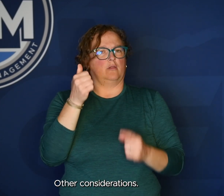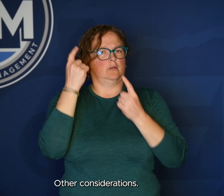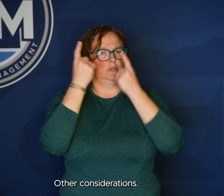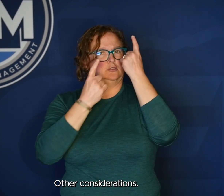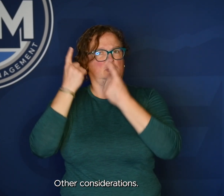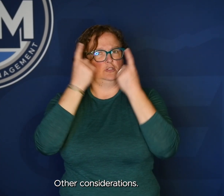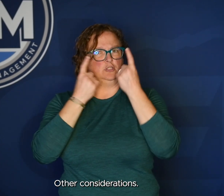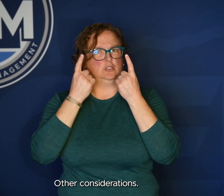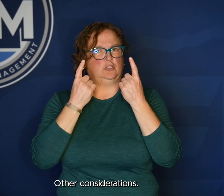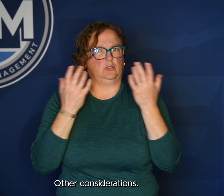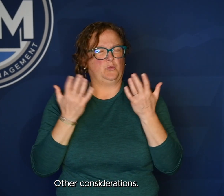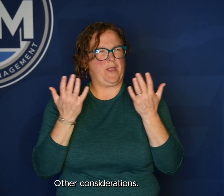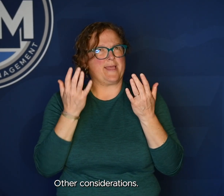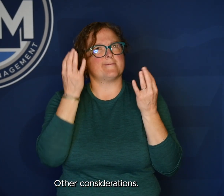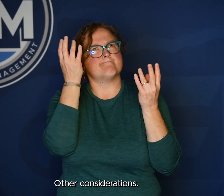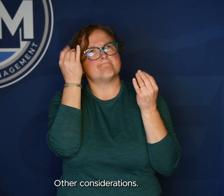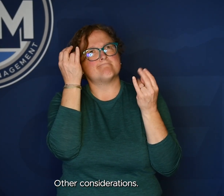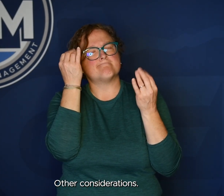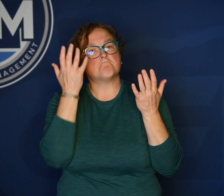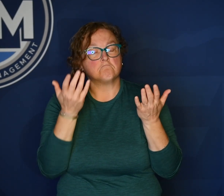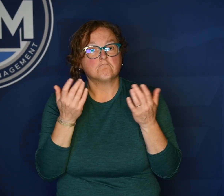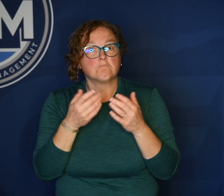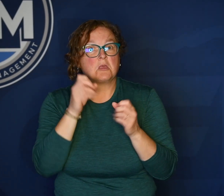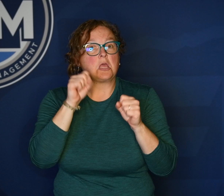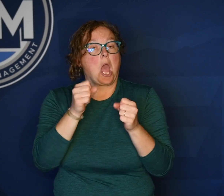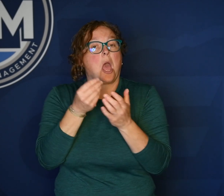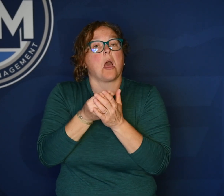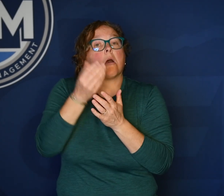Other considerations.